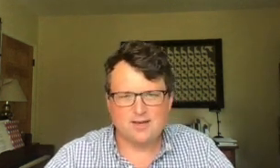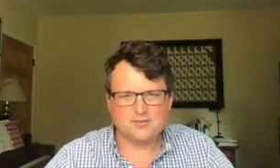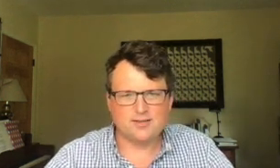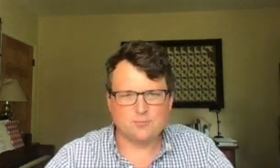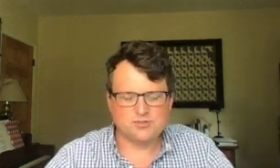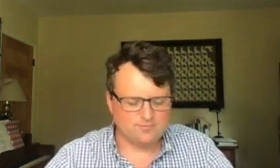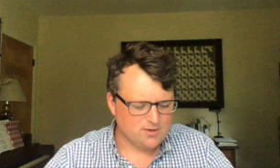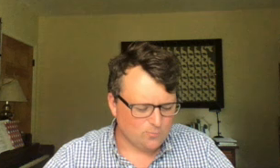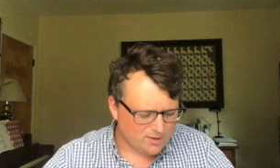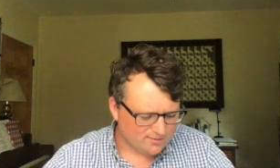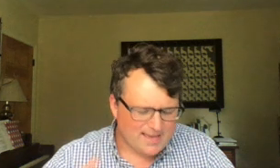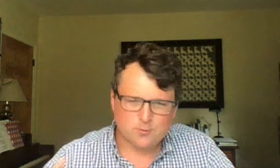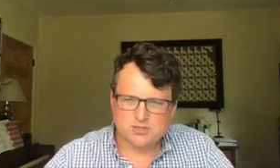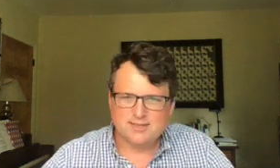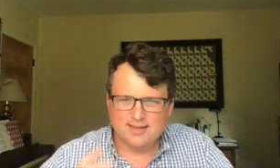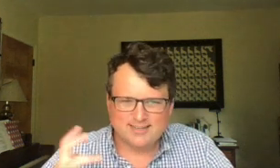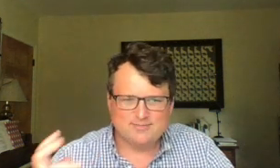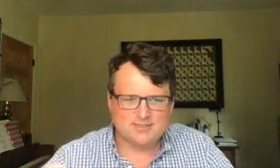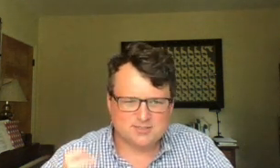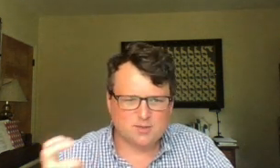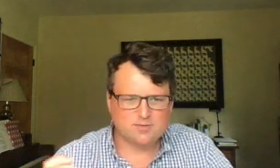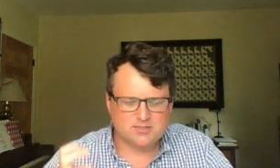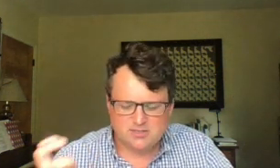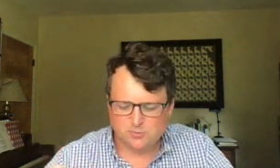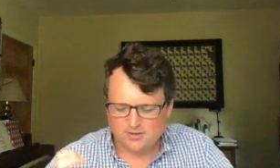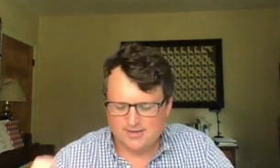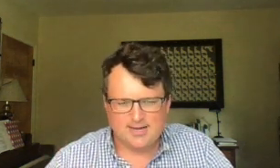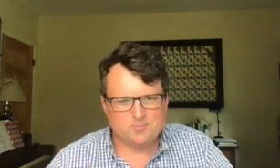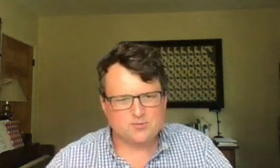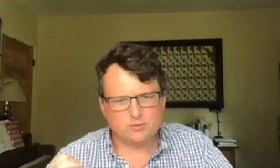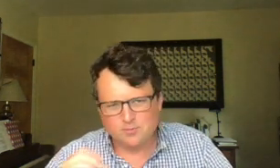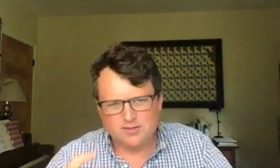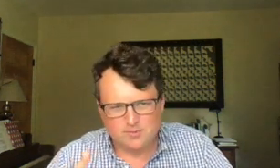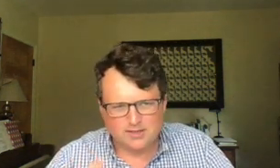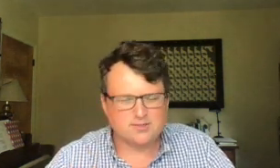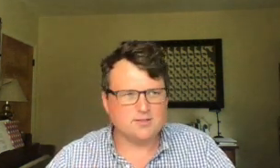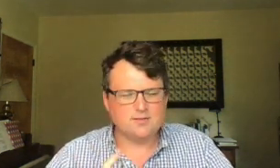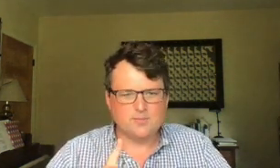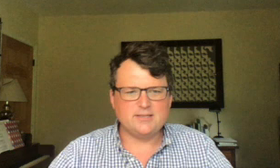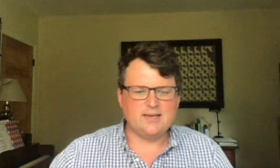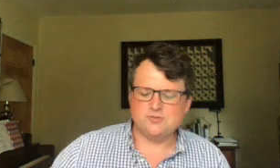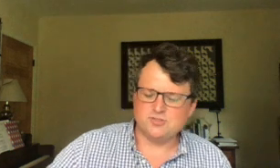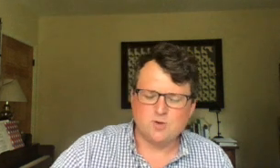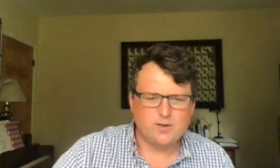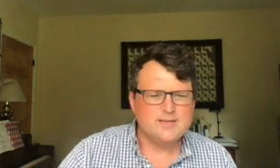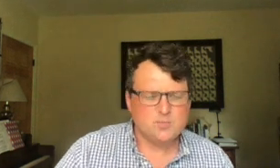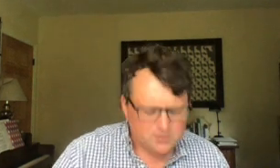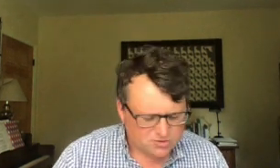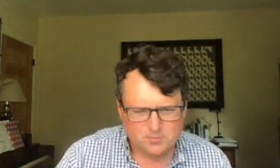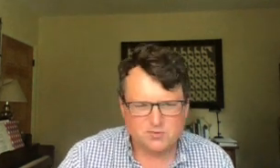kind of question of what is language kind of takes us on a little bit of a detour. So let me get to the podcast in just a moment. But let me just start with this question.